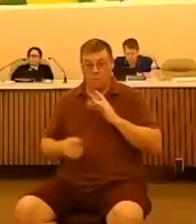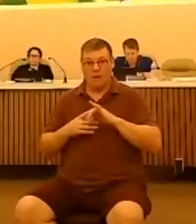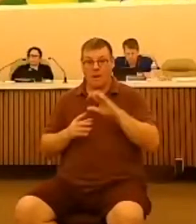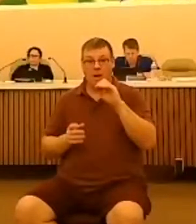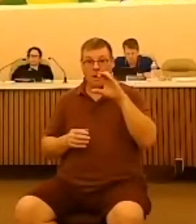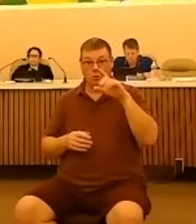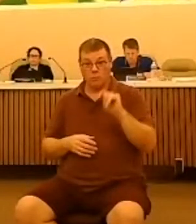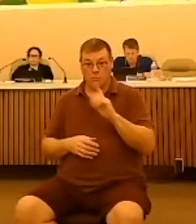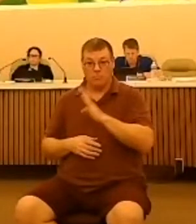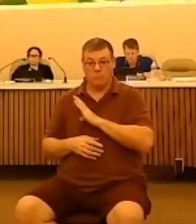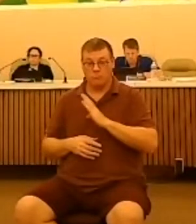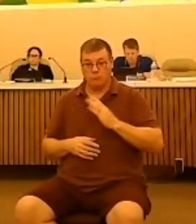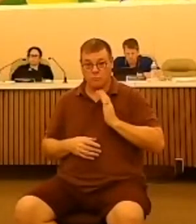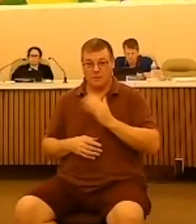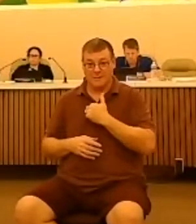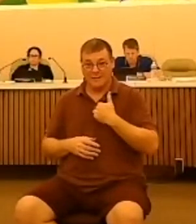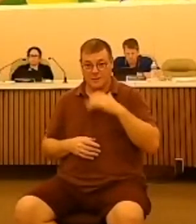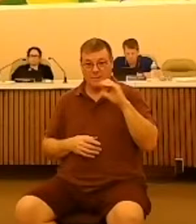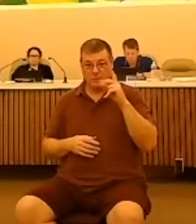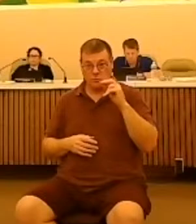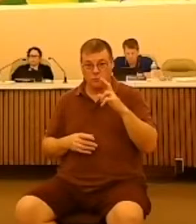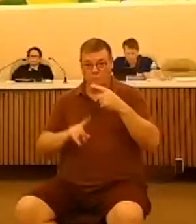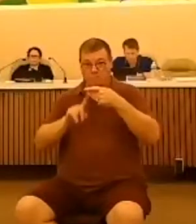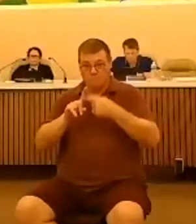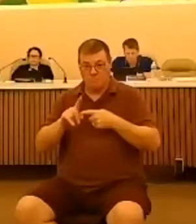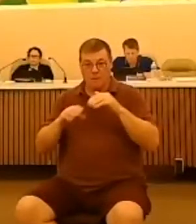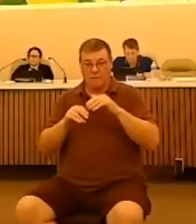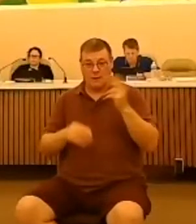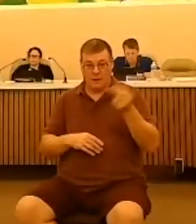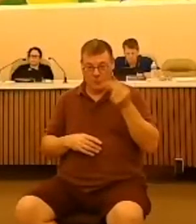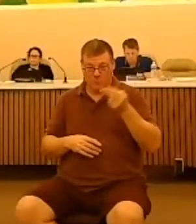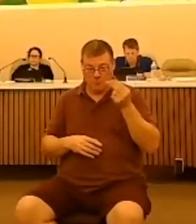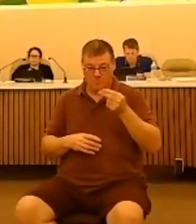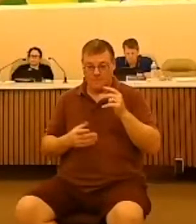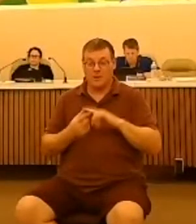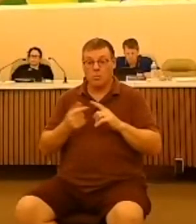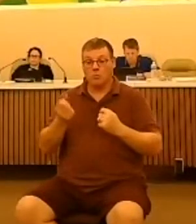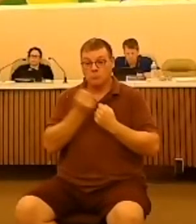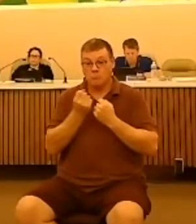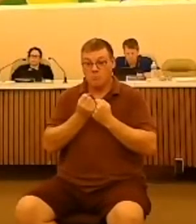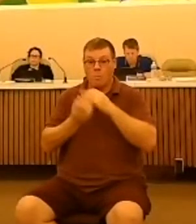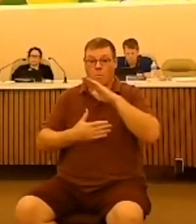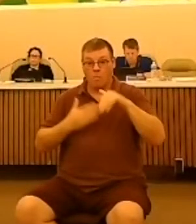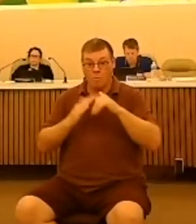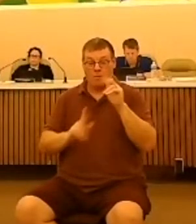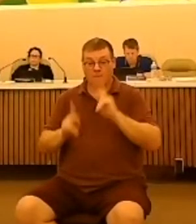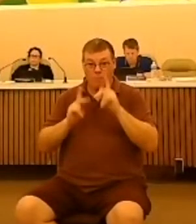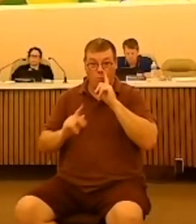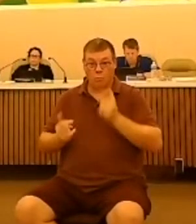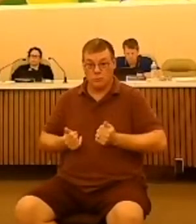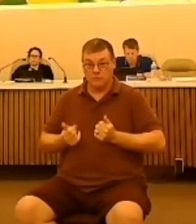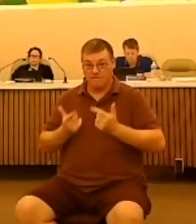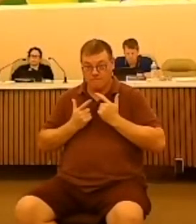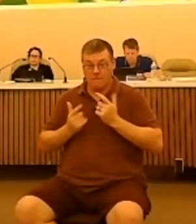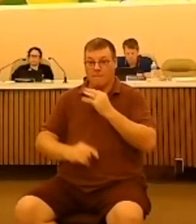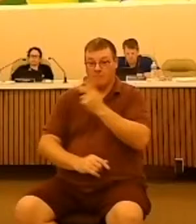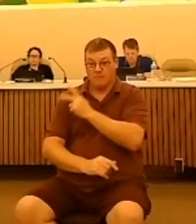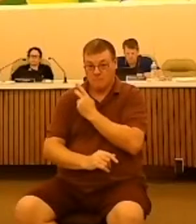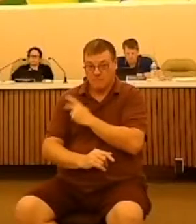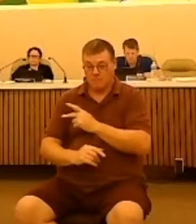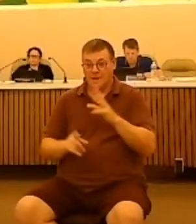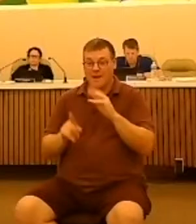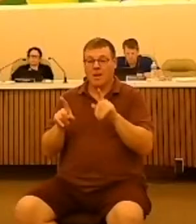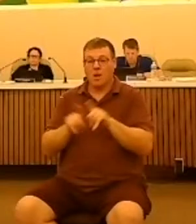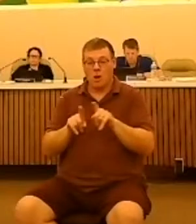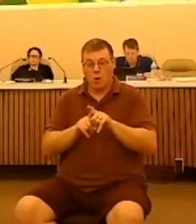is Breast Cancer Awareness Month in Henrietta, in support of all of the breast cancer patients and breast cancer survivors and victims, as well